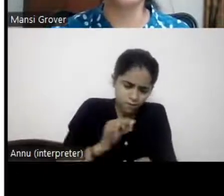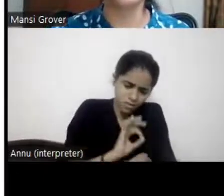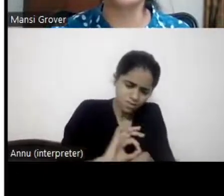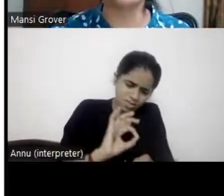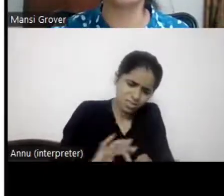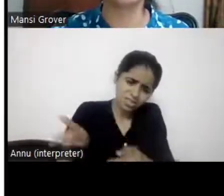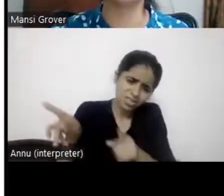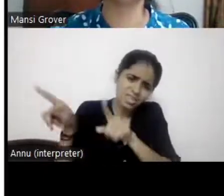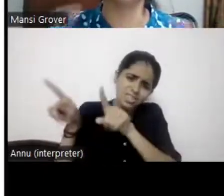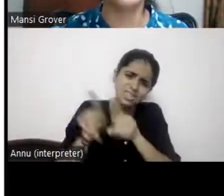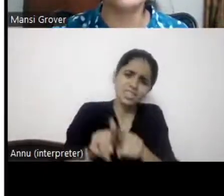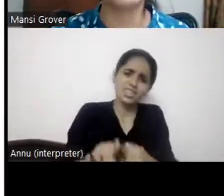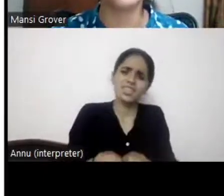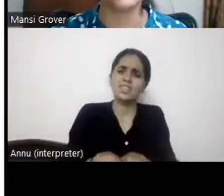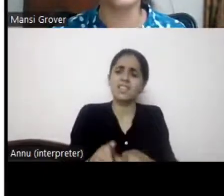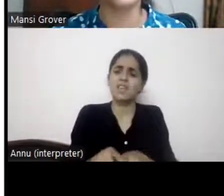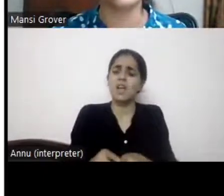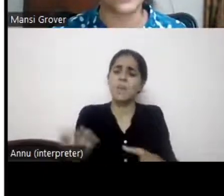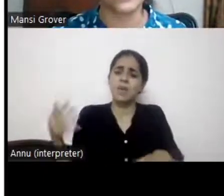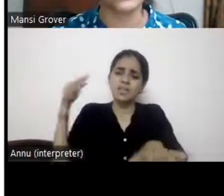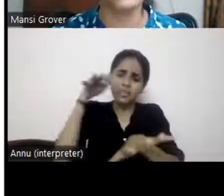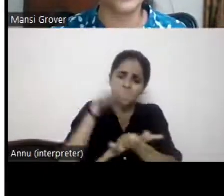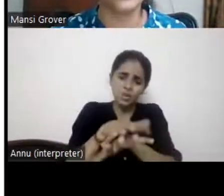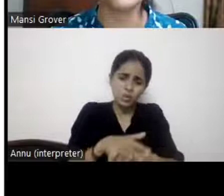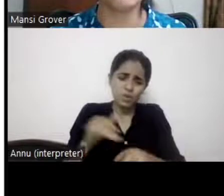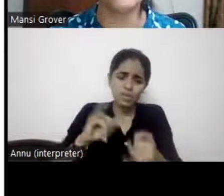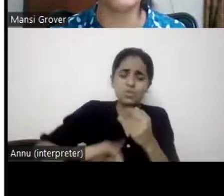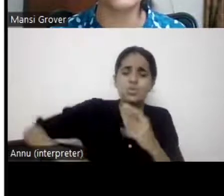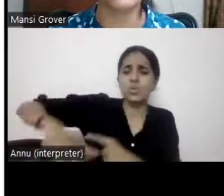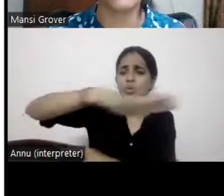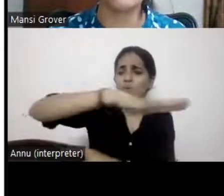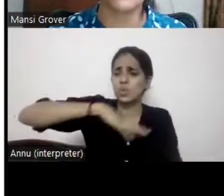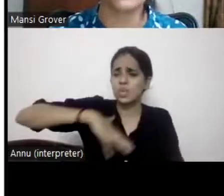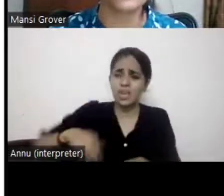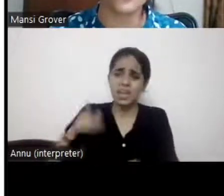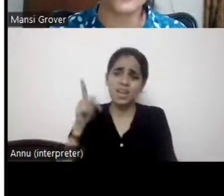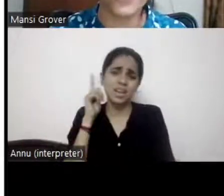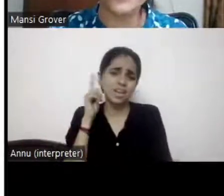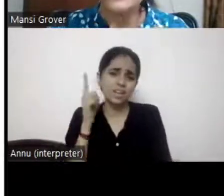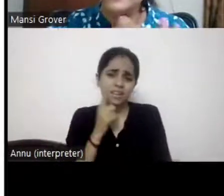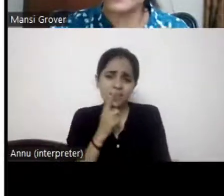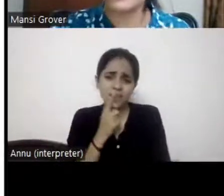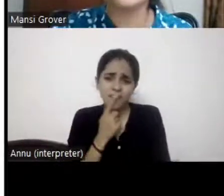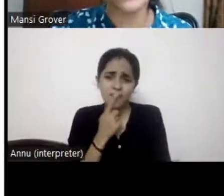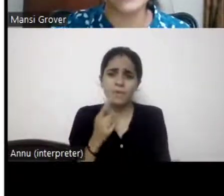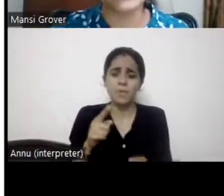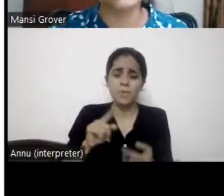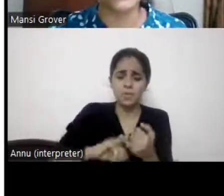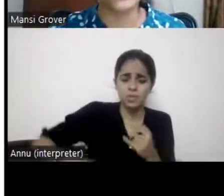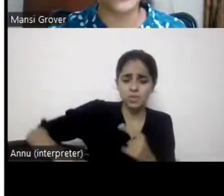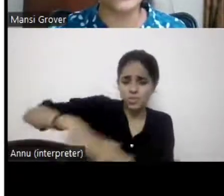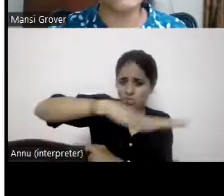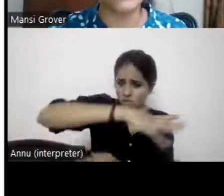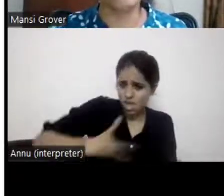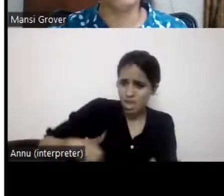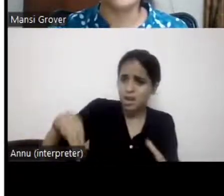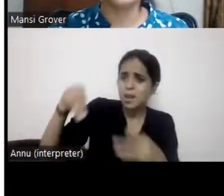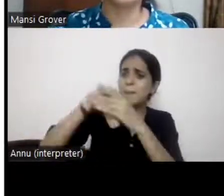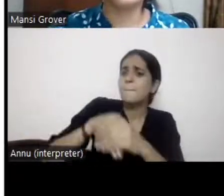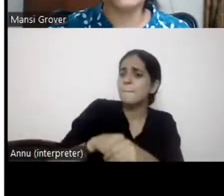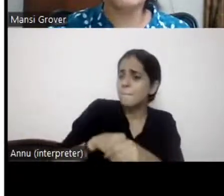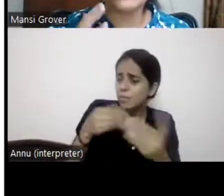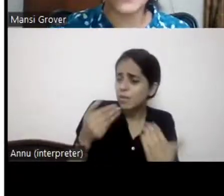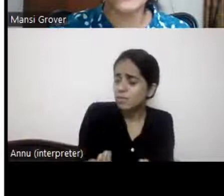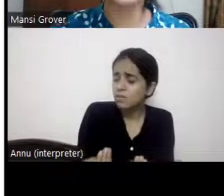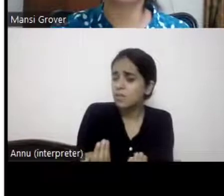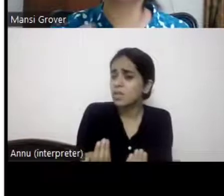that he wanted to show the inclusivity of the society and how deaf people are a part of the society in which we are living.